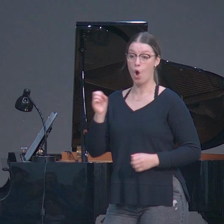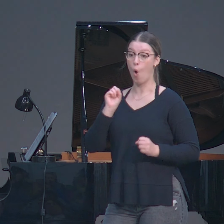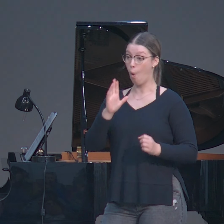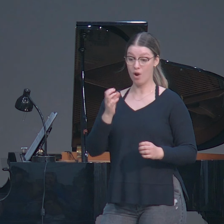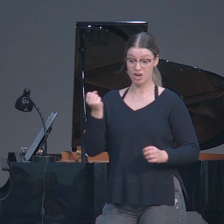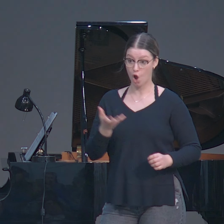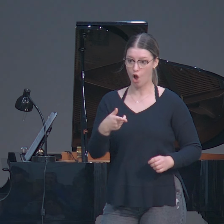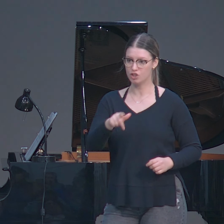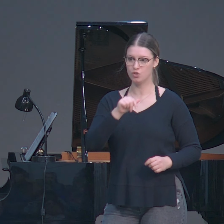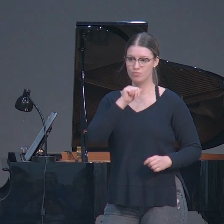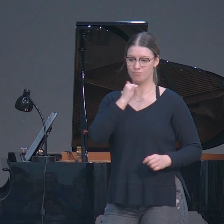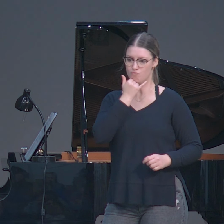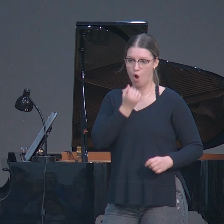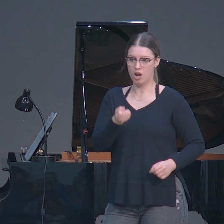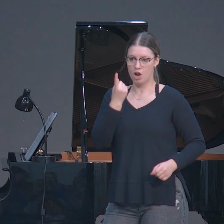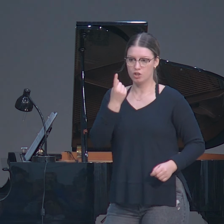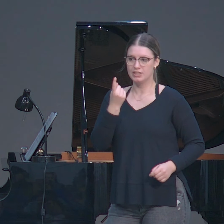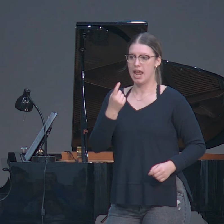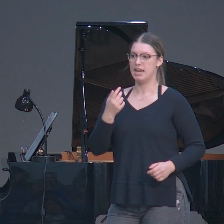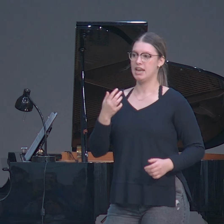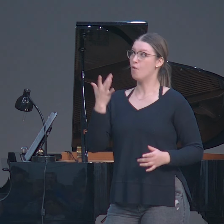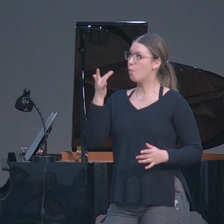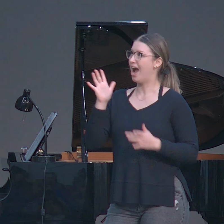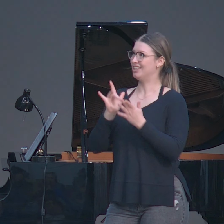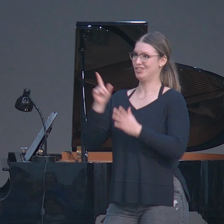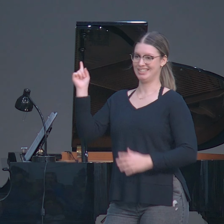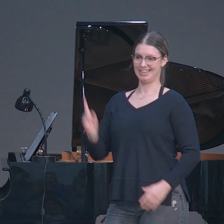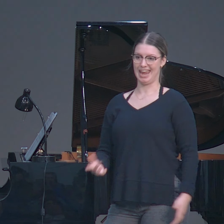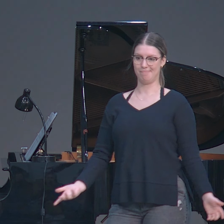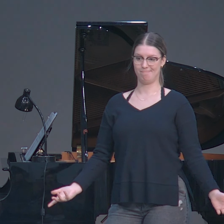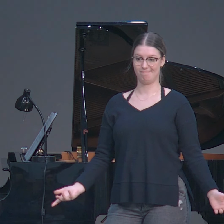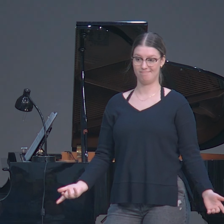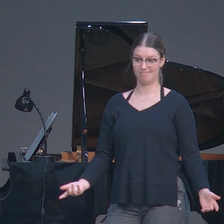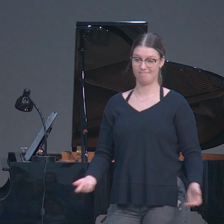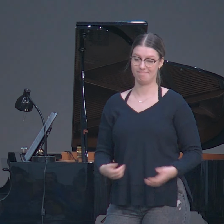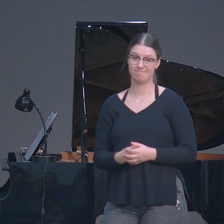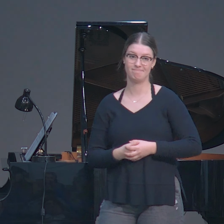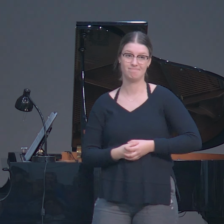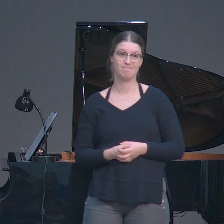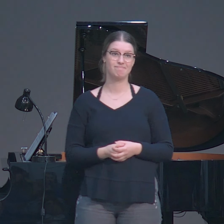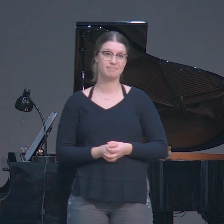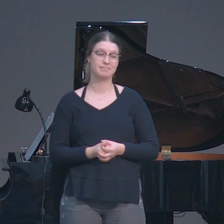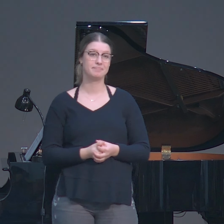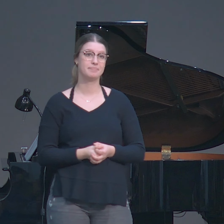misunderstand why Jesus came.